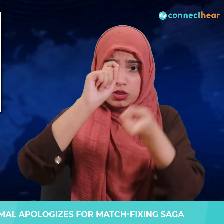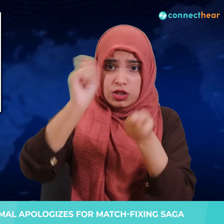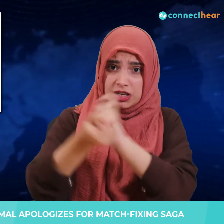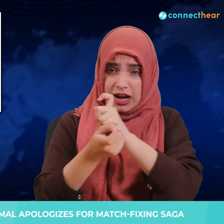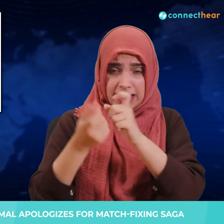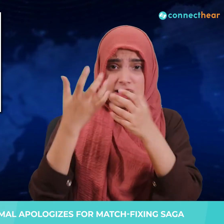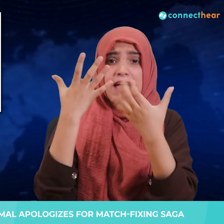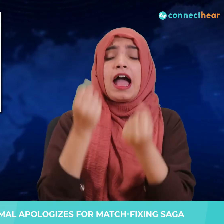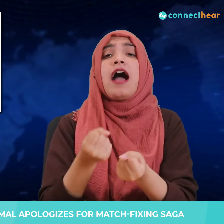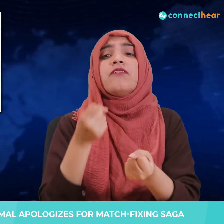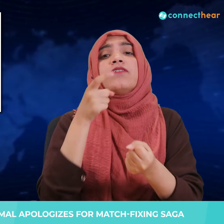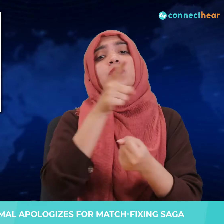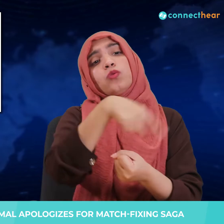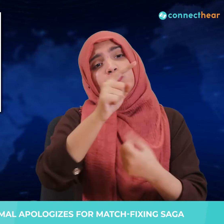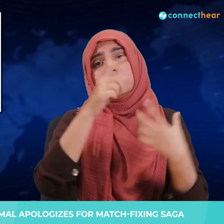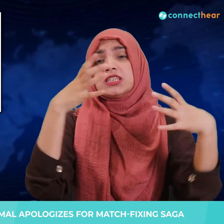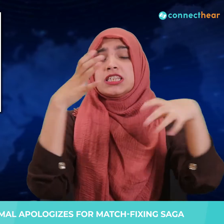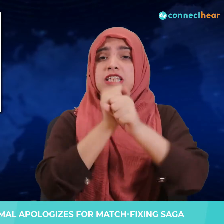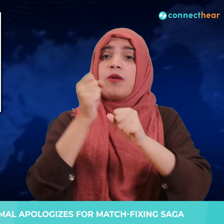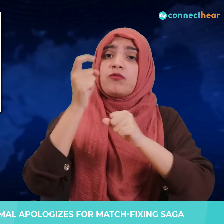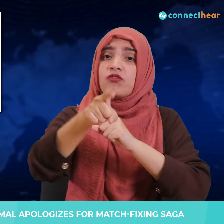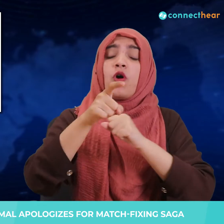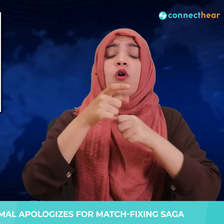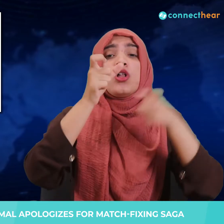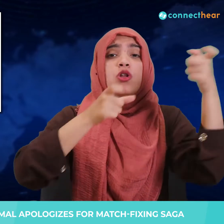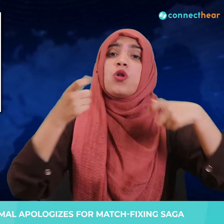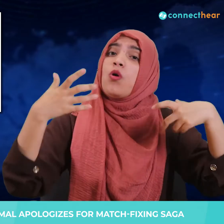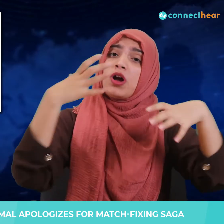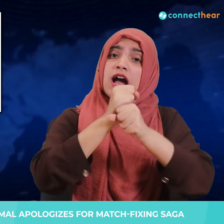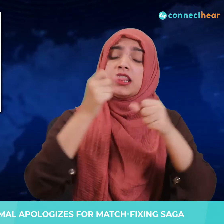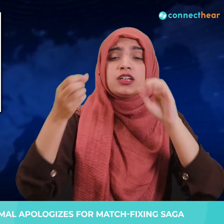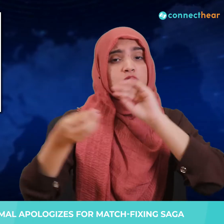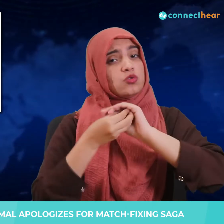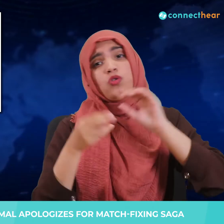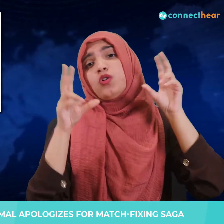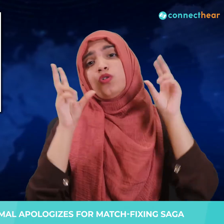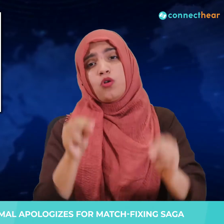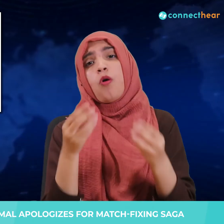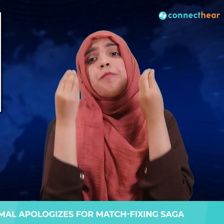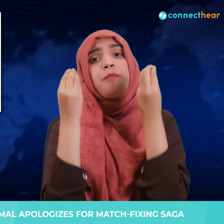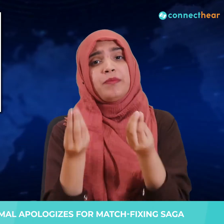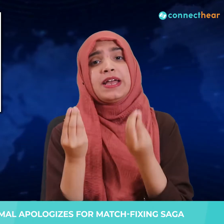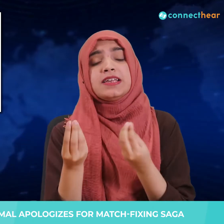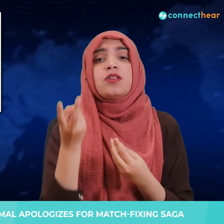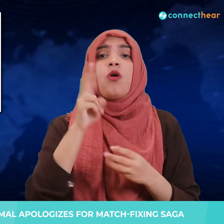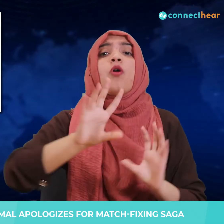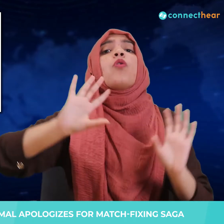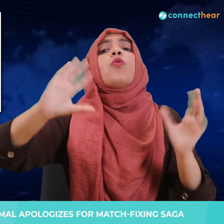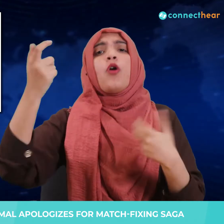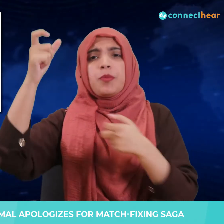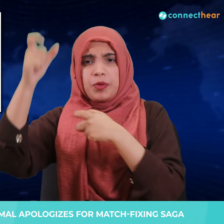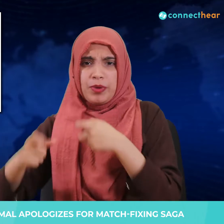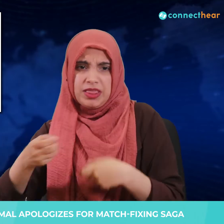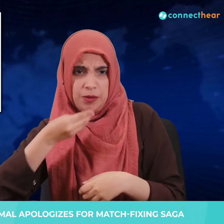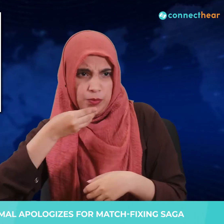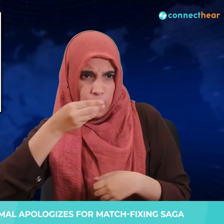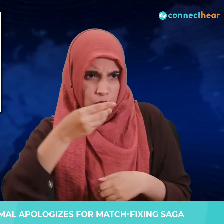ambassadors of the sport, to stay away from any suspicious activities. If any suspicious individuals approach